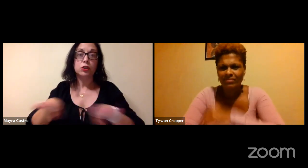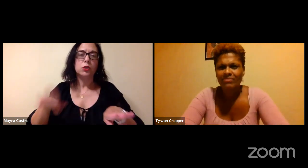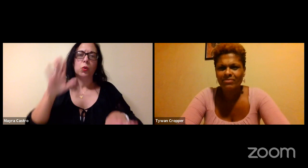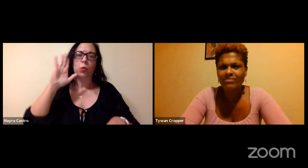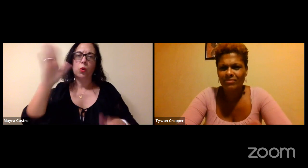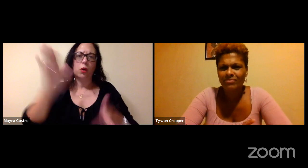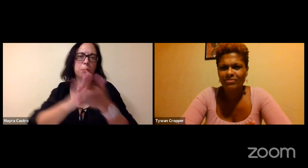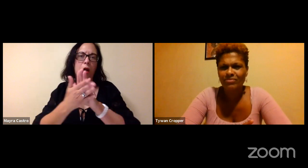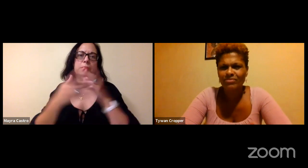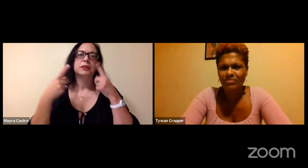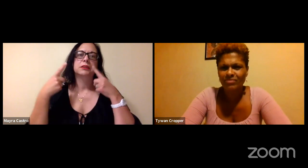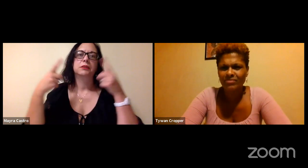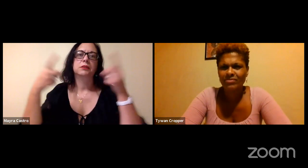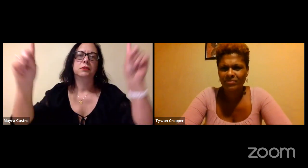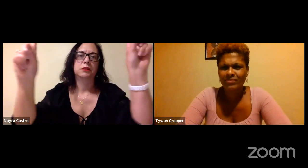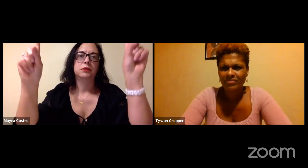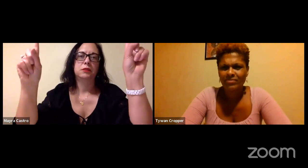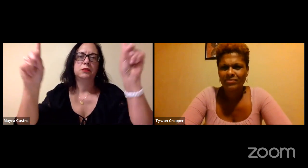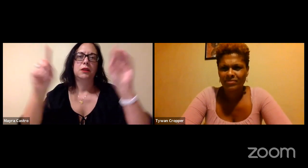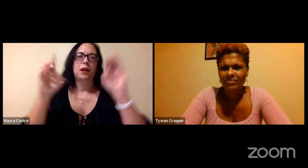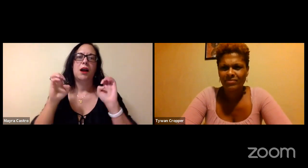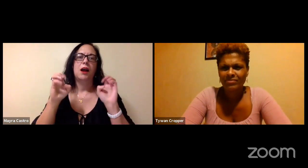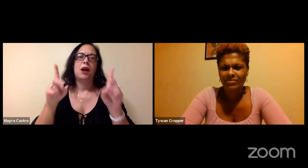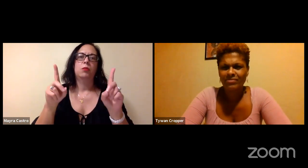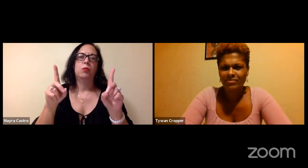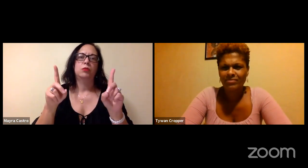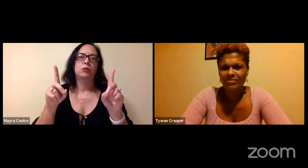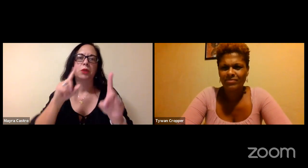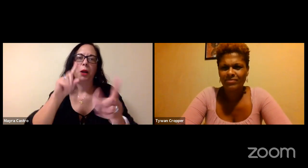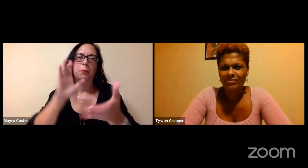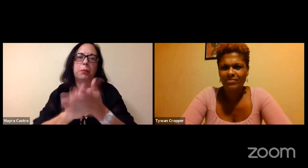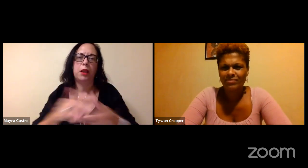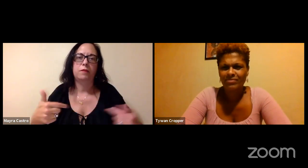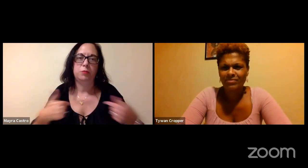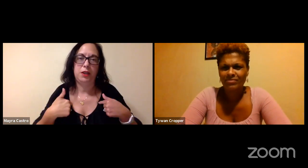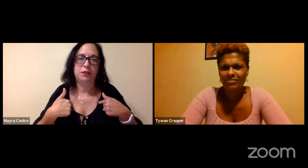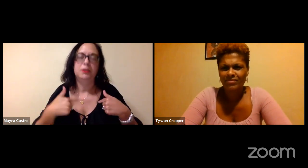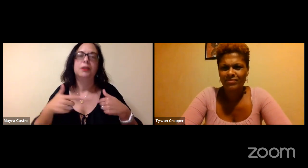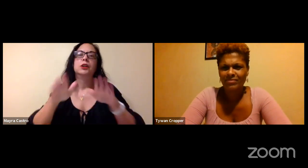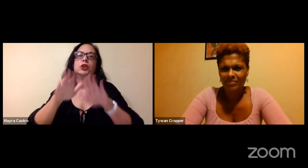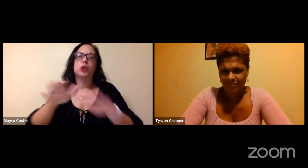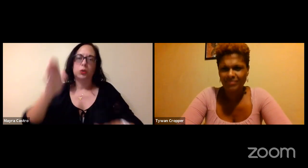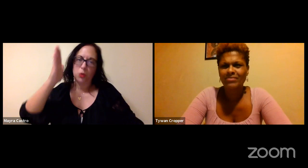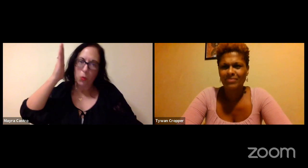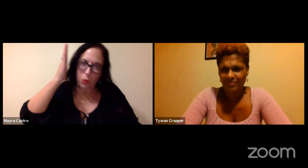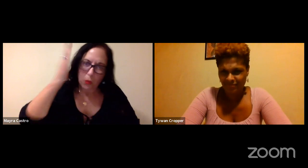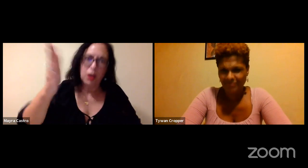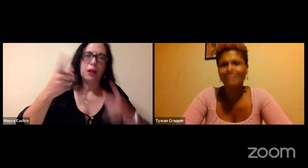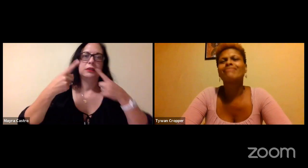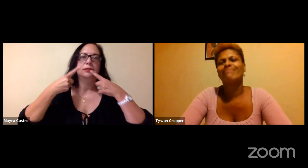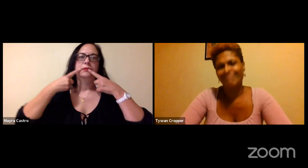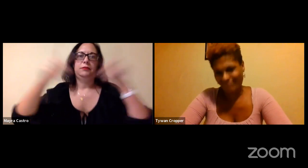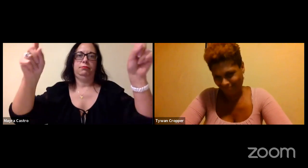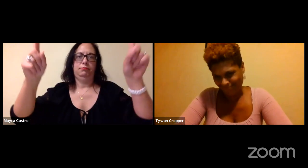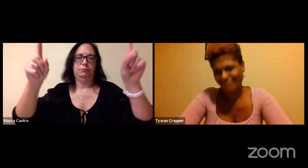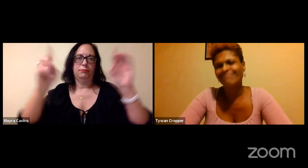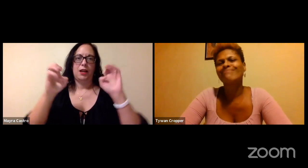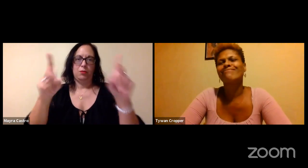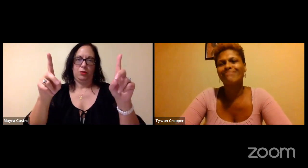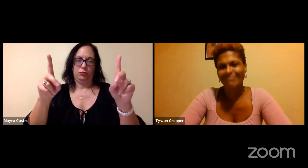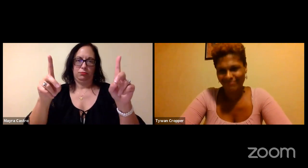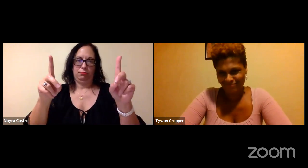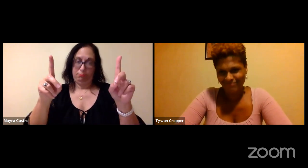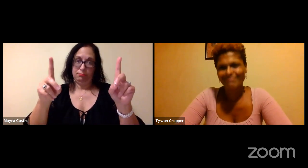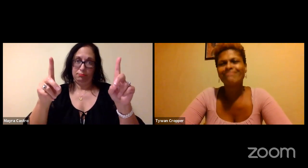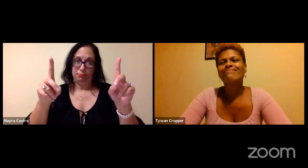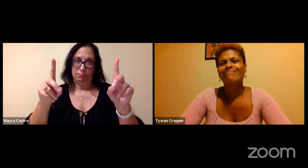combine your culture that you grew up with and deaf culture and have it become a beautiful thing so that